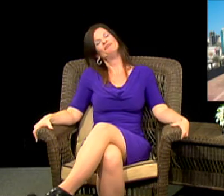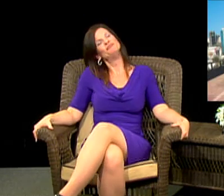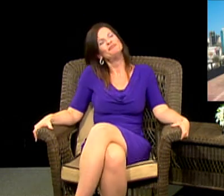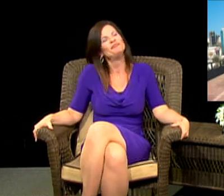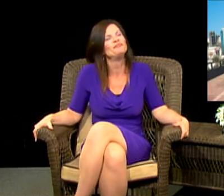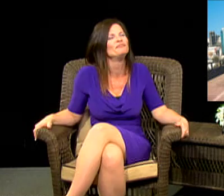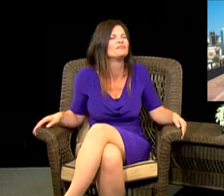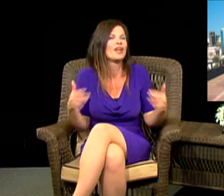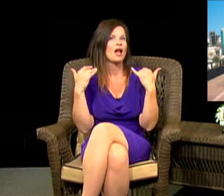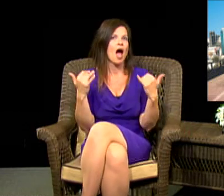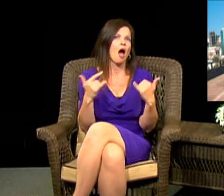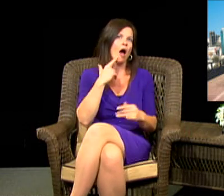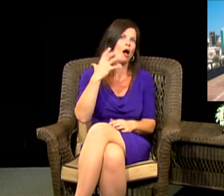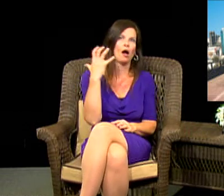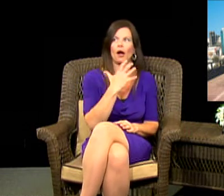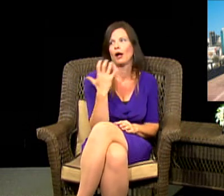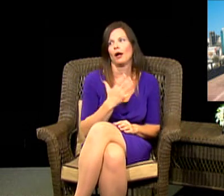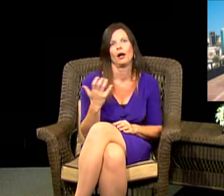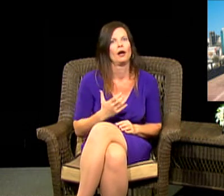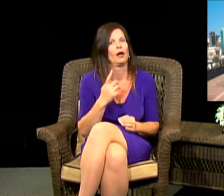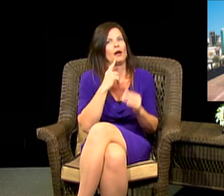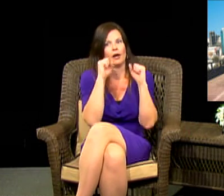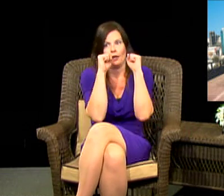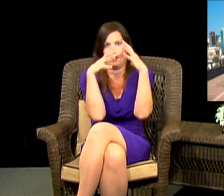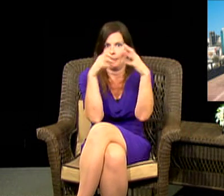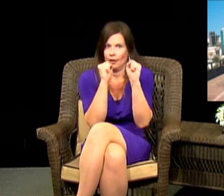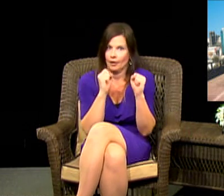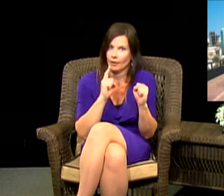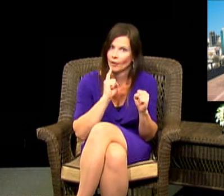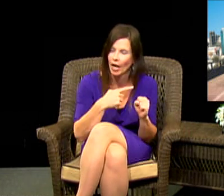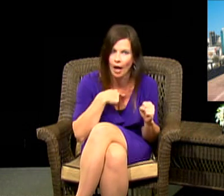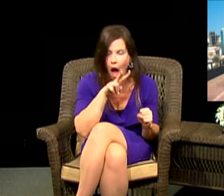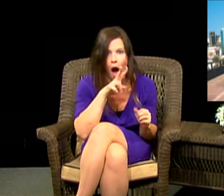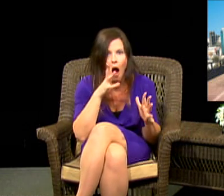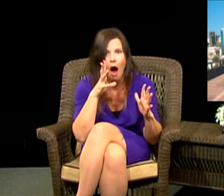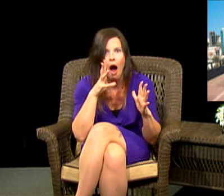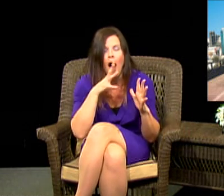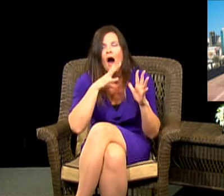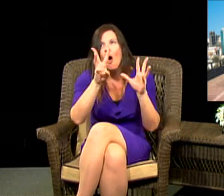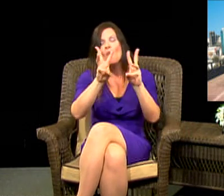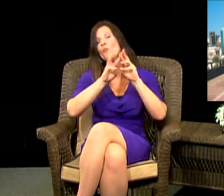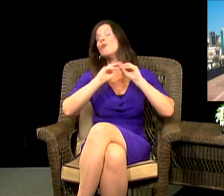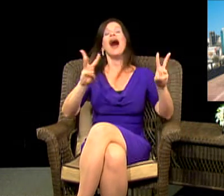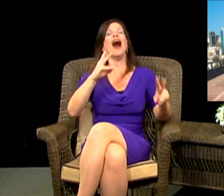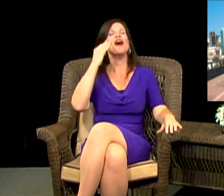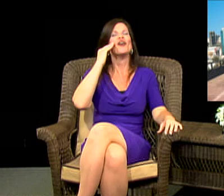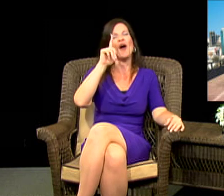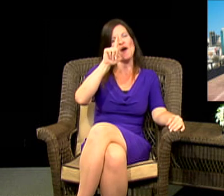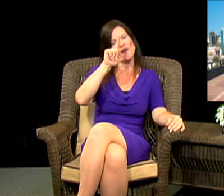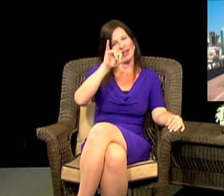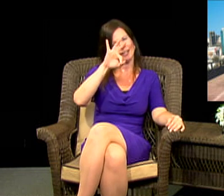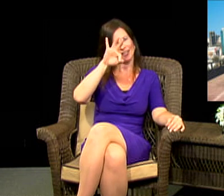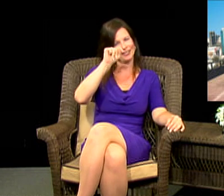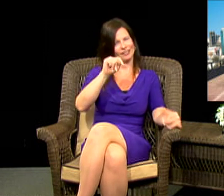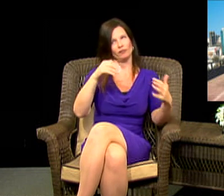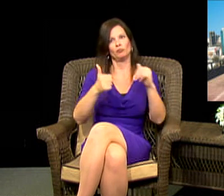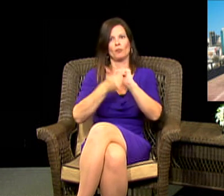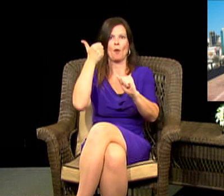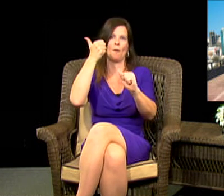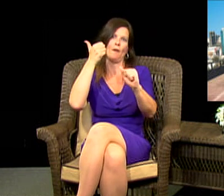down, and we should, pay attention to what words we use to express ourselves. Here's something that I wanted to talk